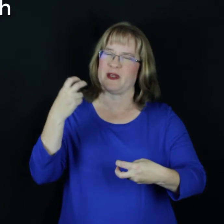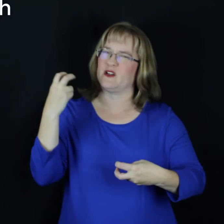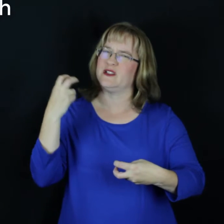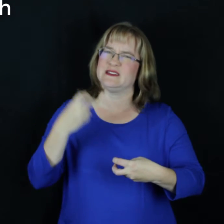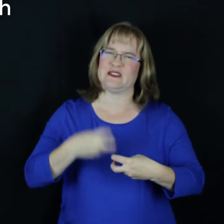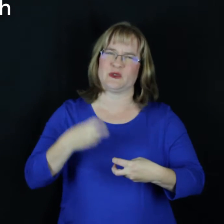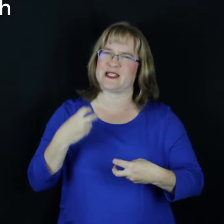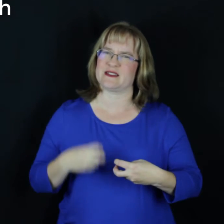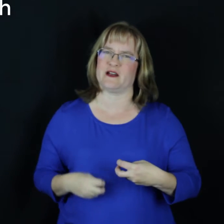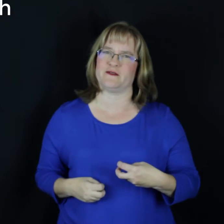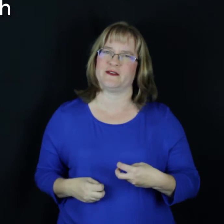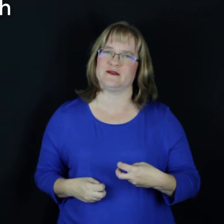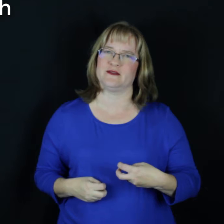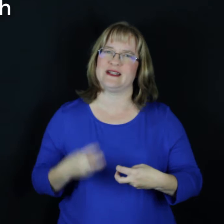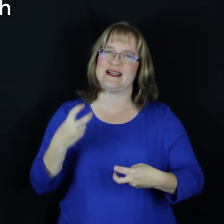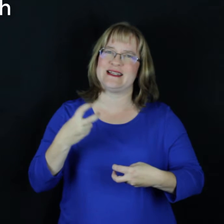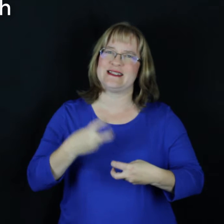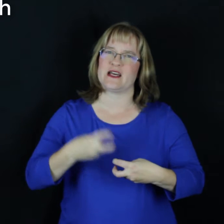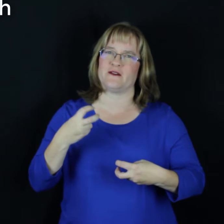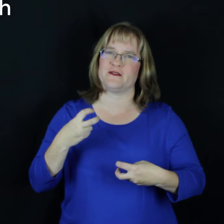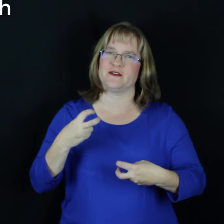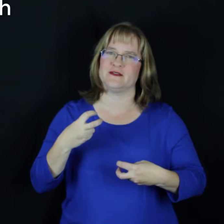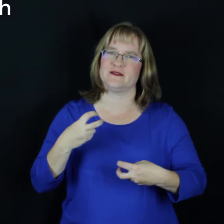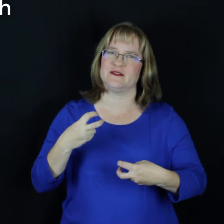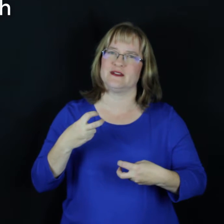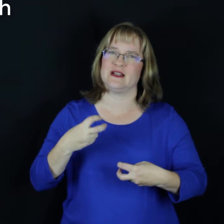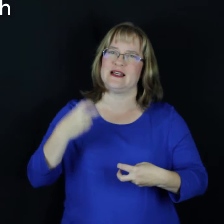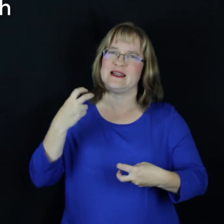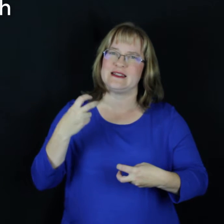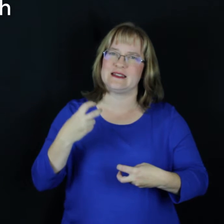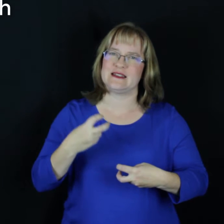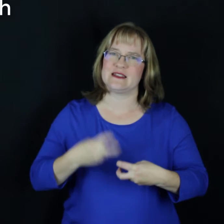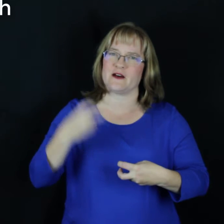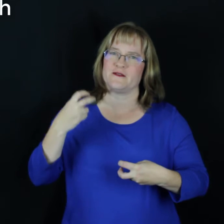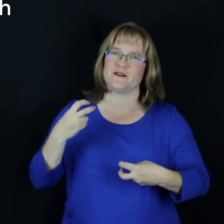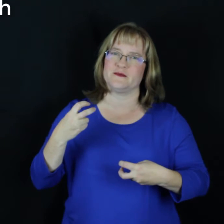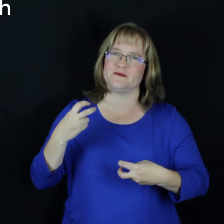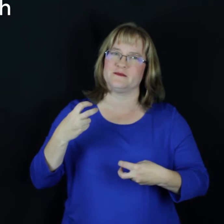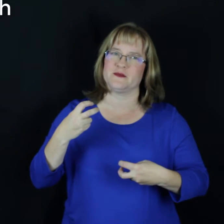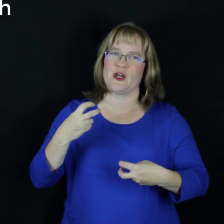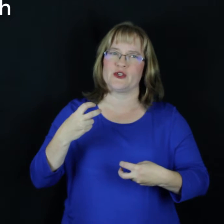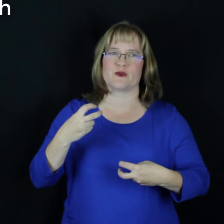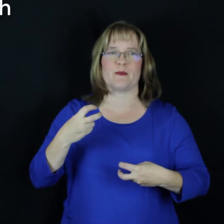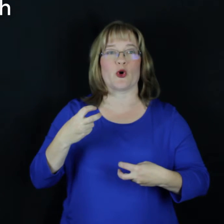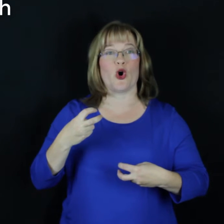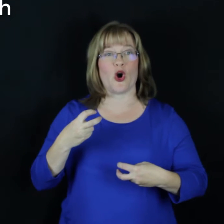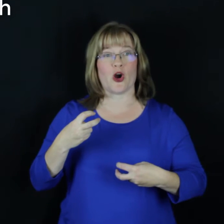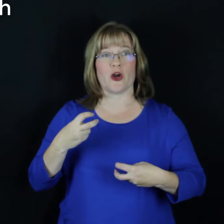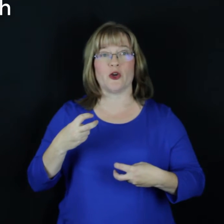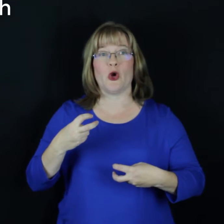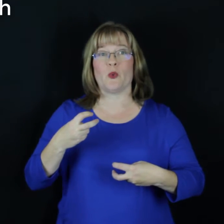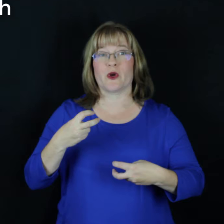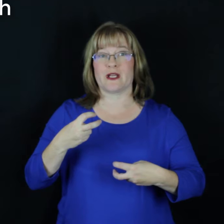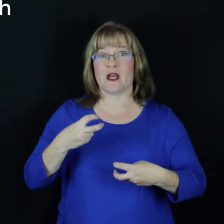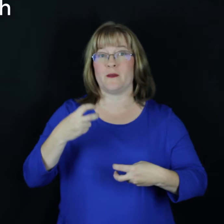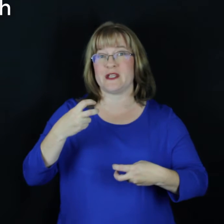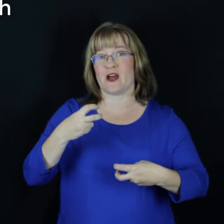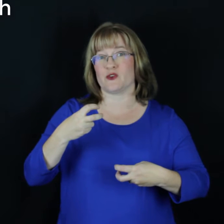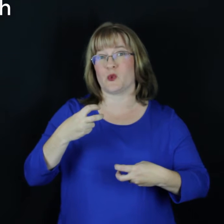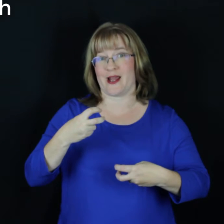it. Oh, that's tough. Tough. Tough. So remember, hard, we're going to come down